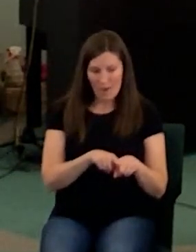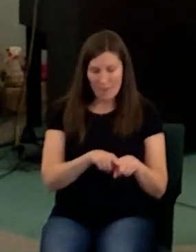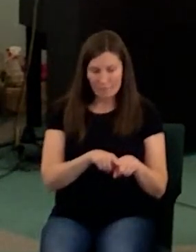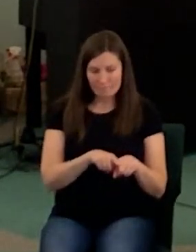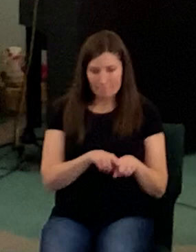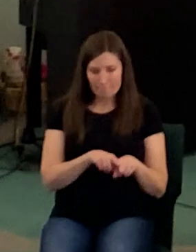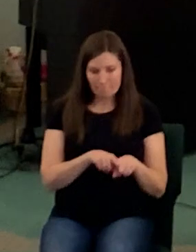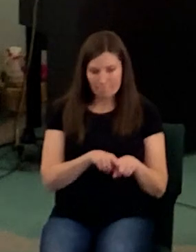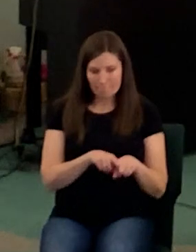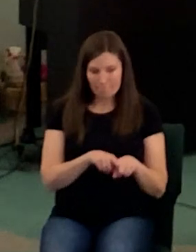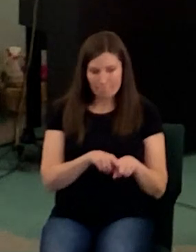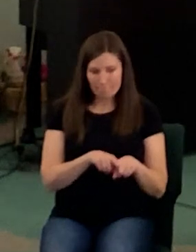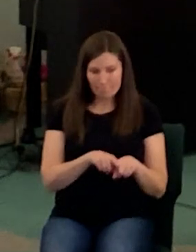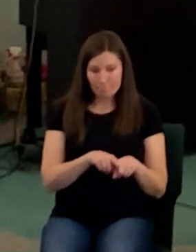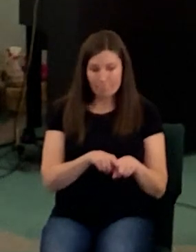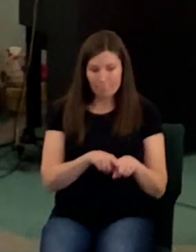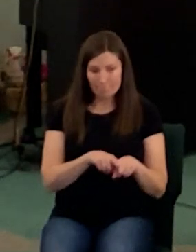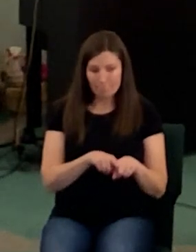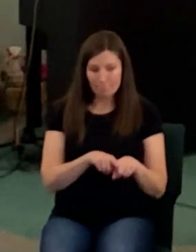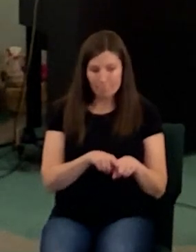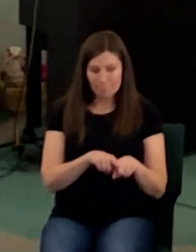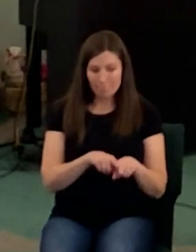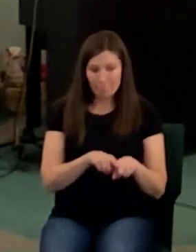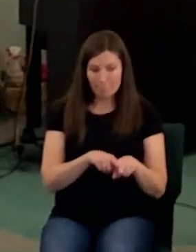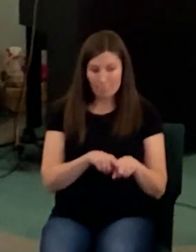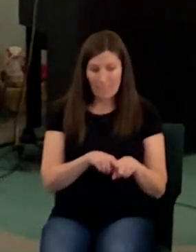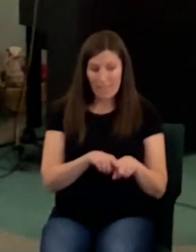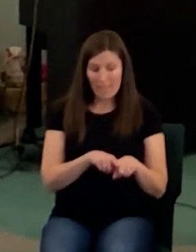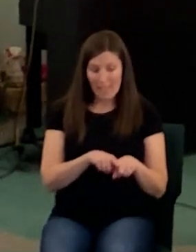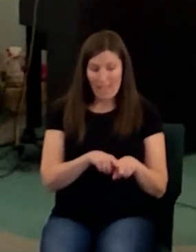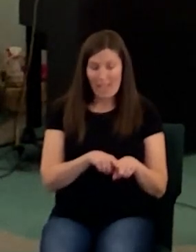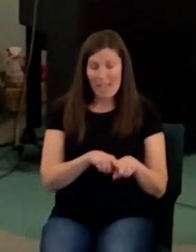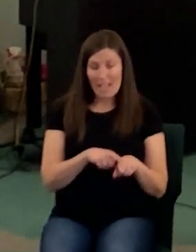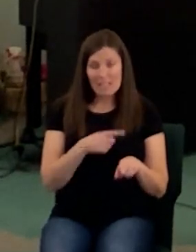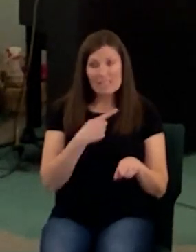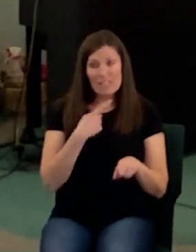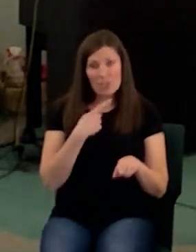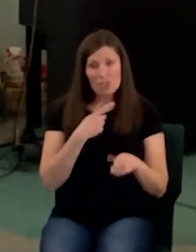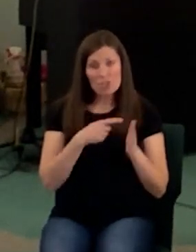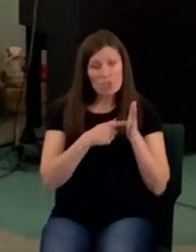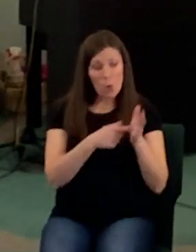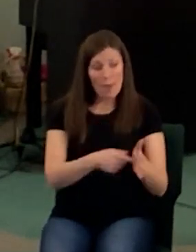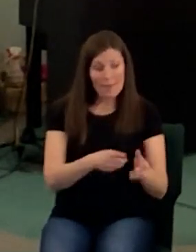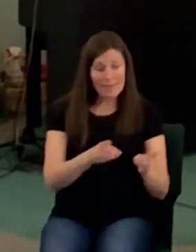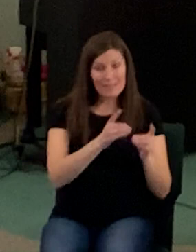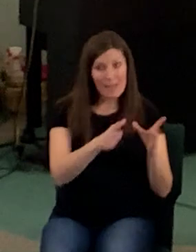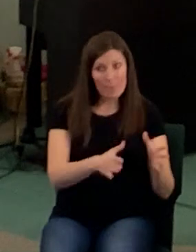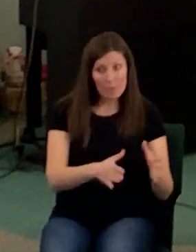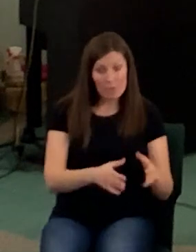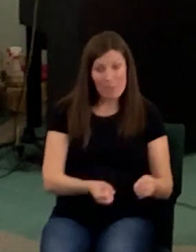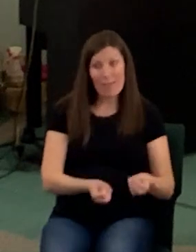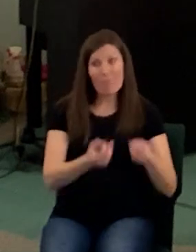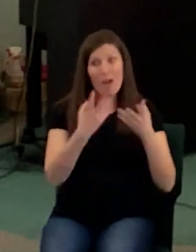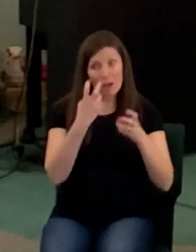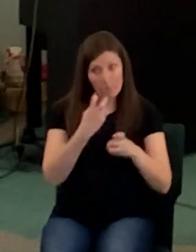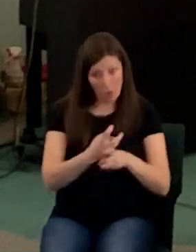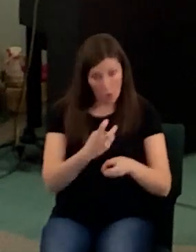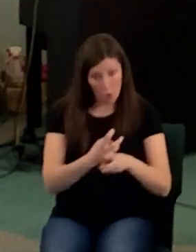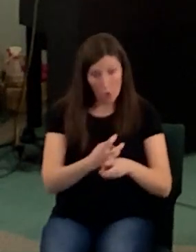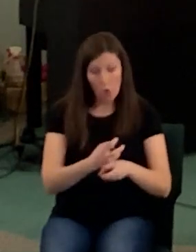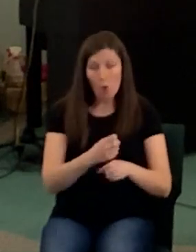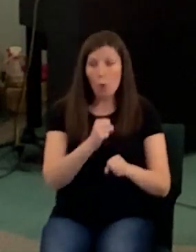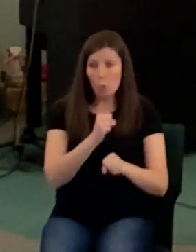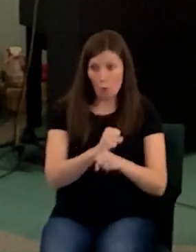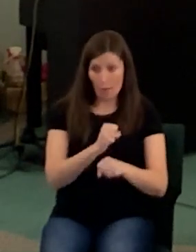these disciples about their future ministry, there's going to be a lot of hard work that they need to be ready for as they go out and preach the